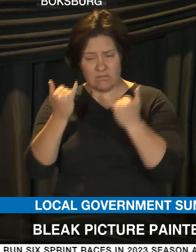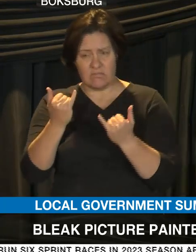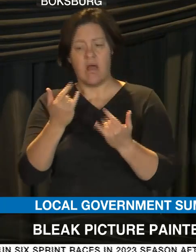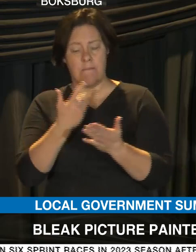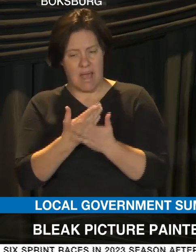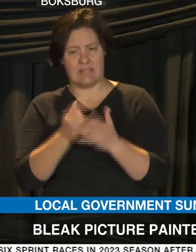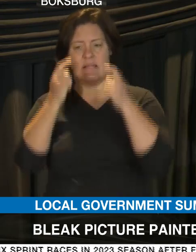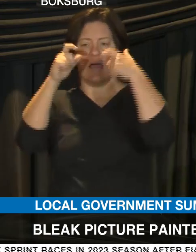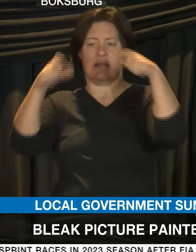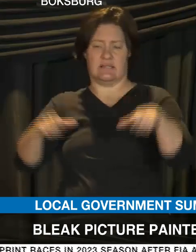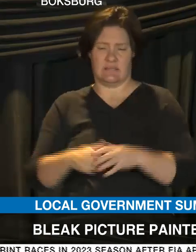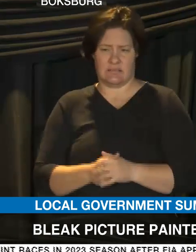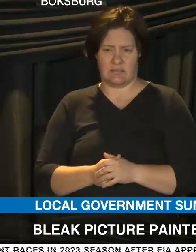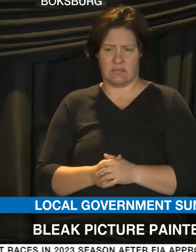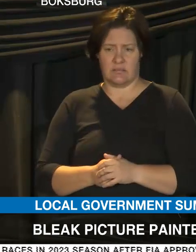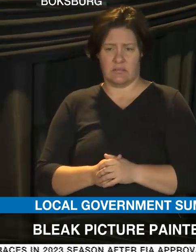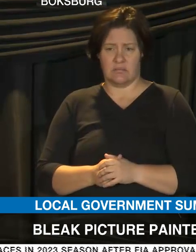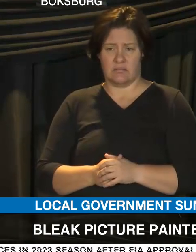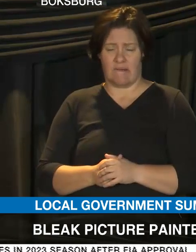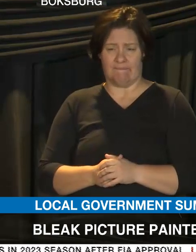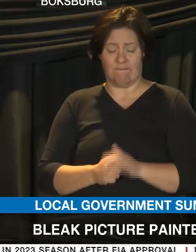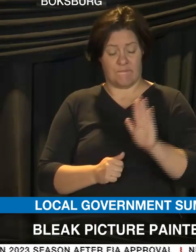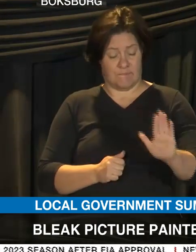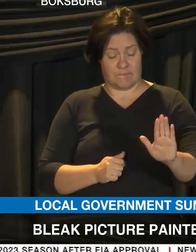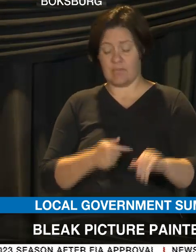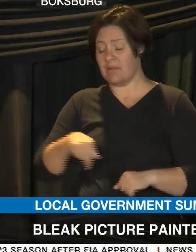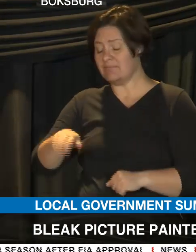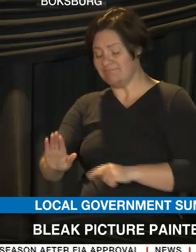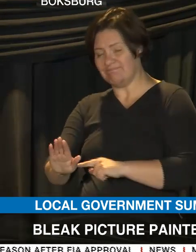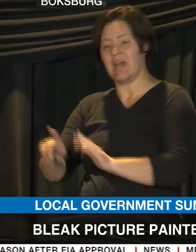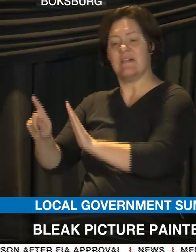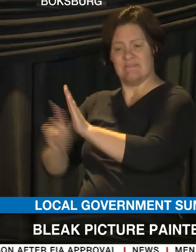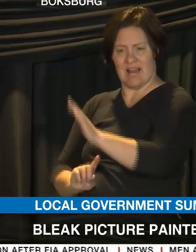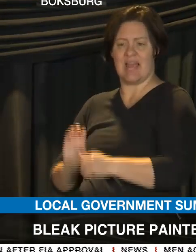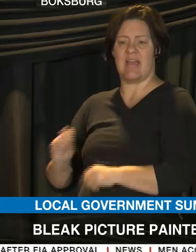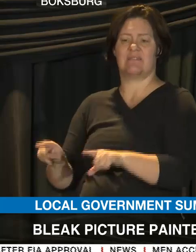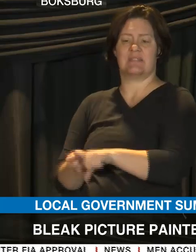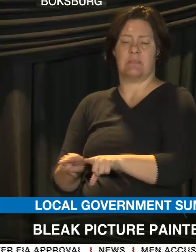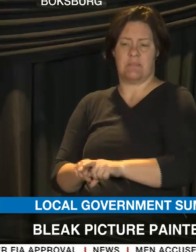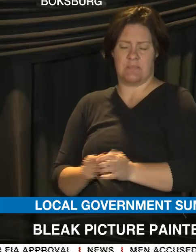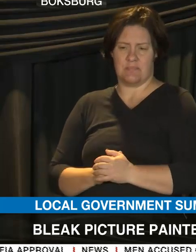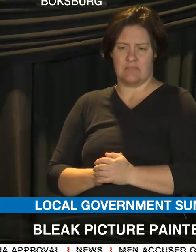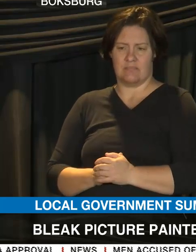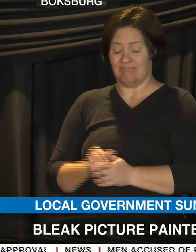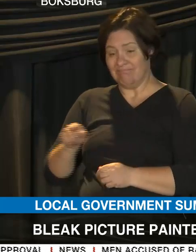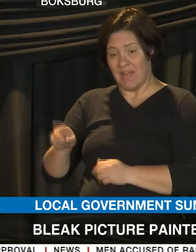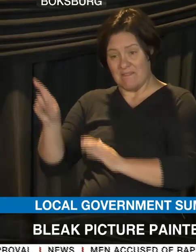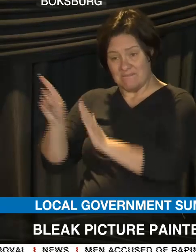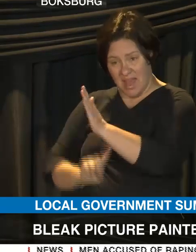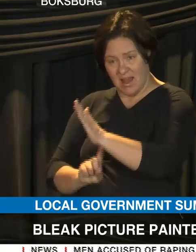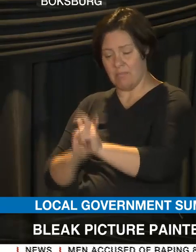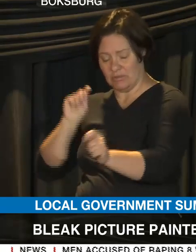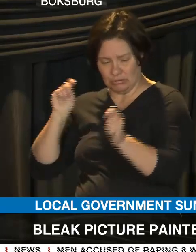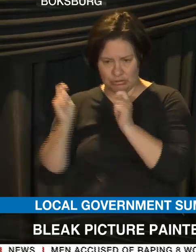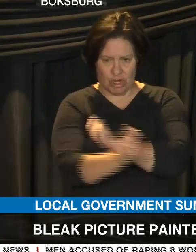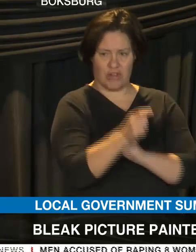highlight. But we've also had failures, and it is these failures that we must turn into good. And it is